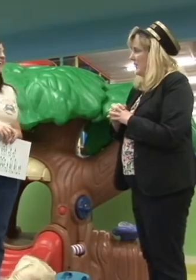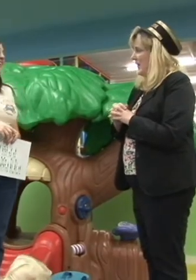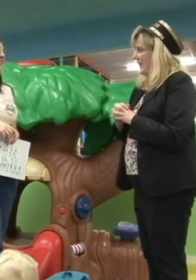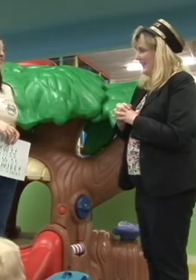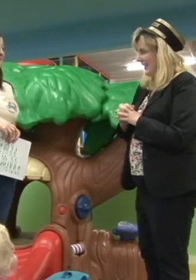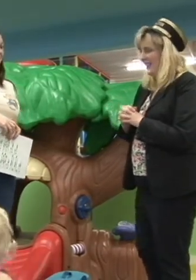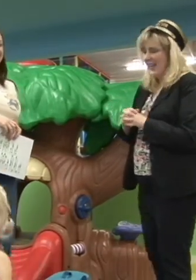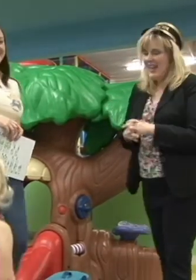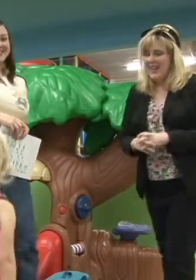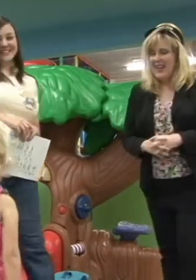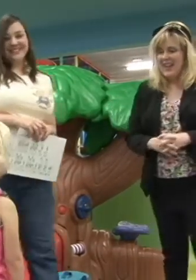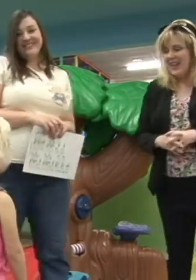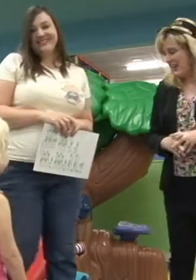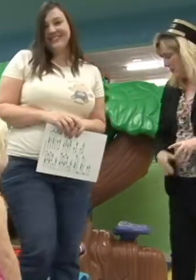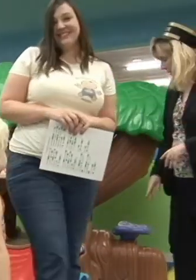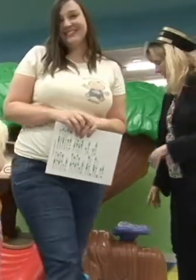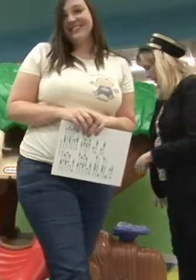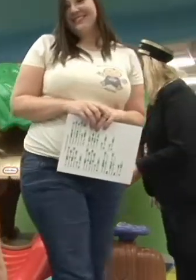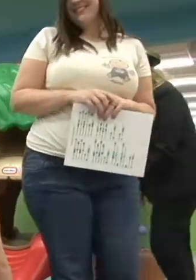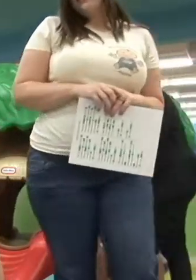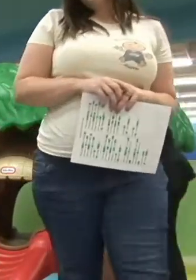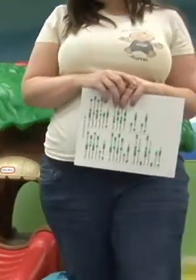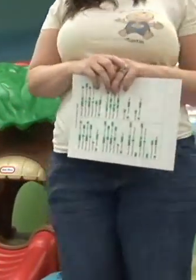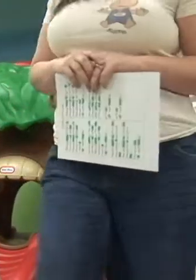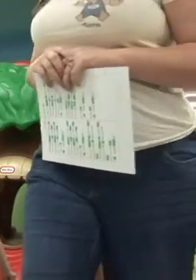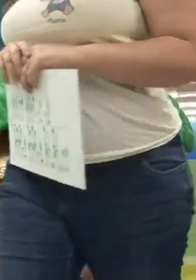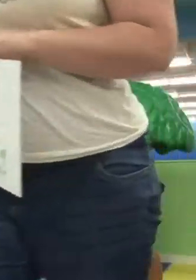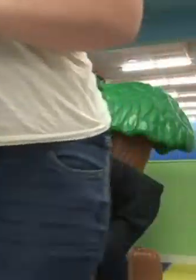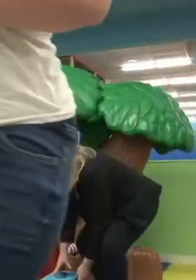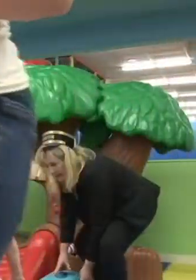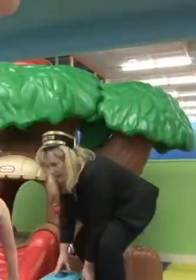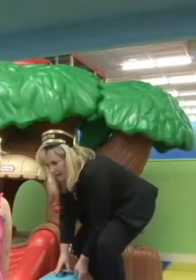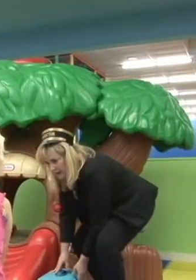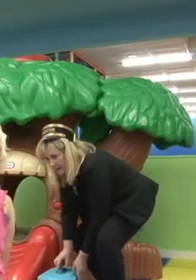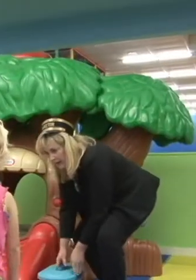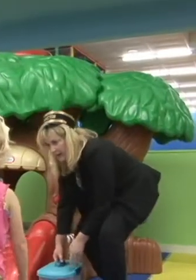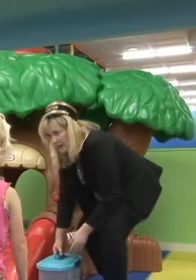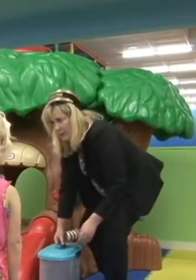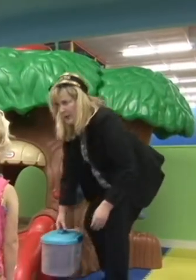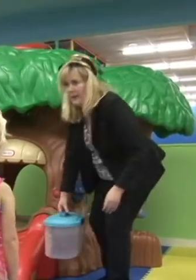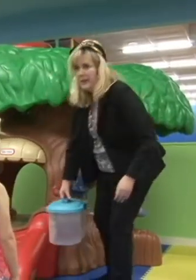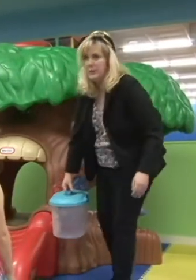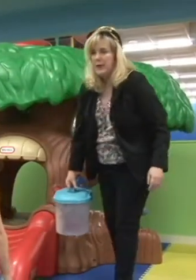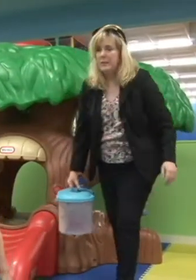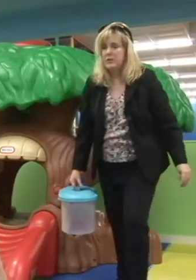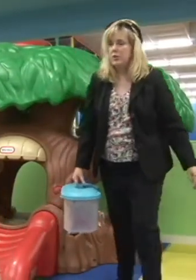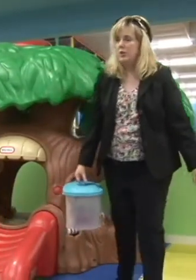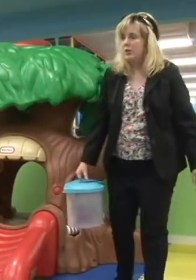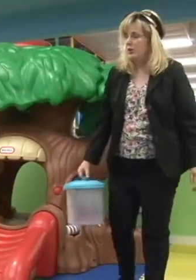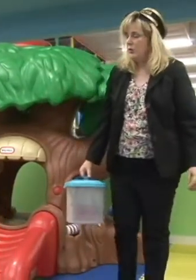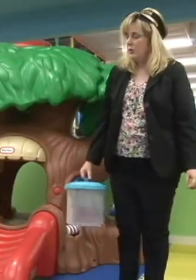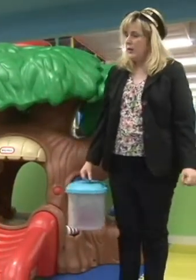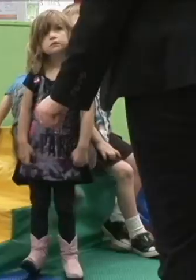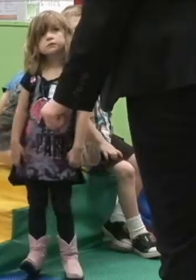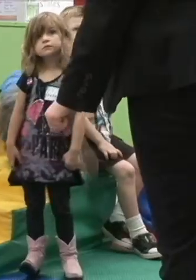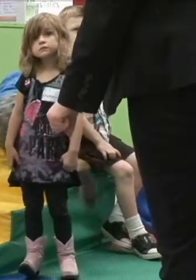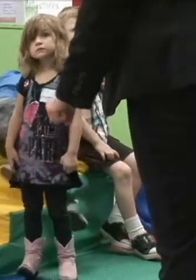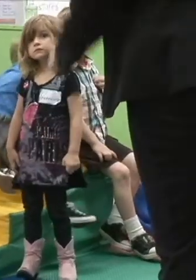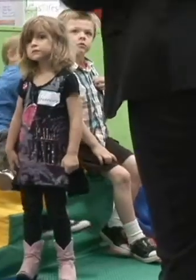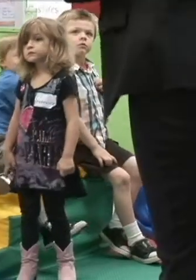coming. And we're going to get our sticks here. And you know what? I think we probably should get it back on our horses and